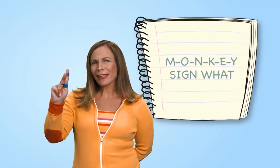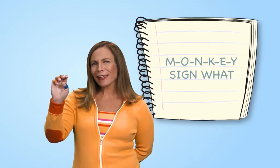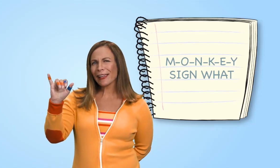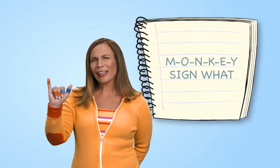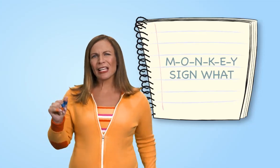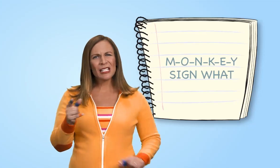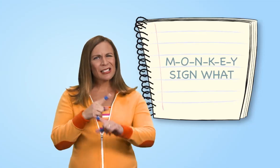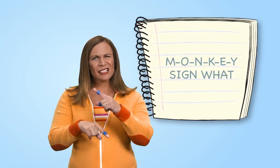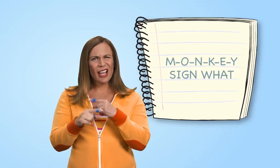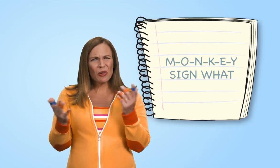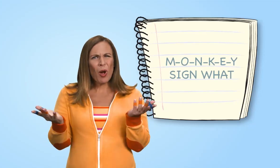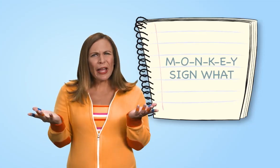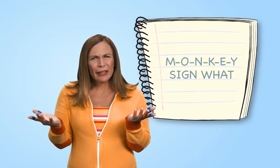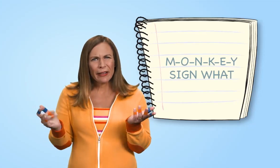Monkey sign what?